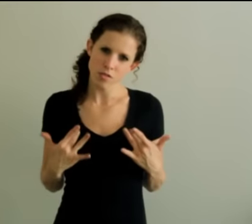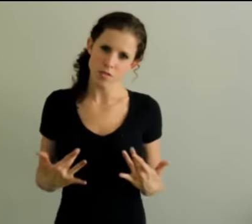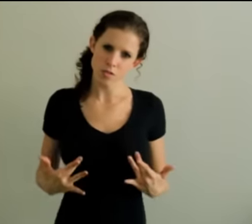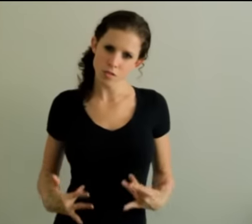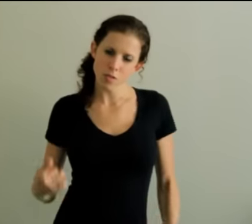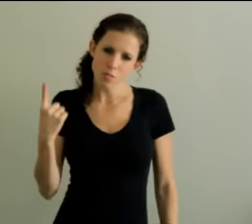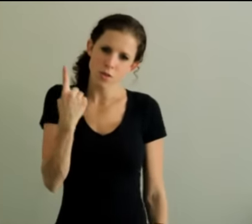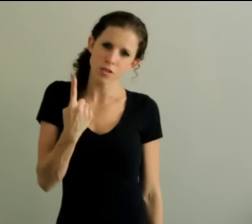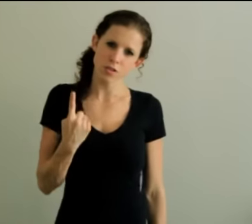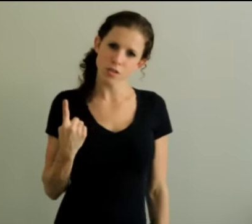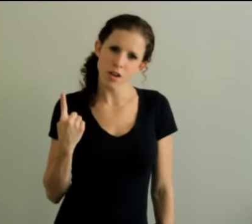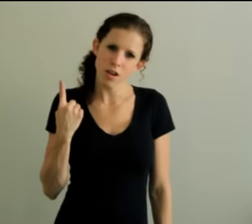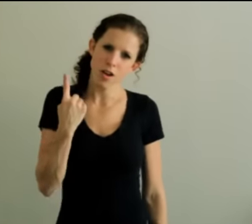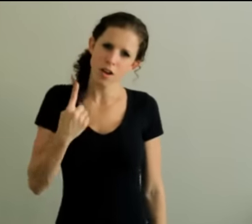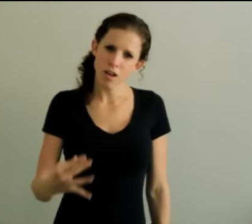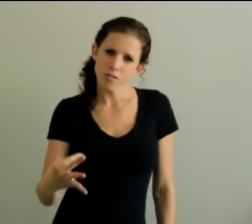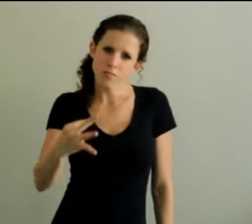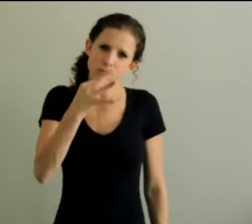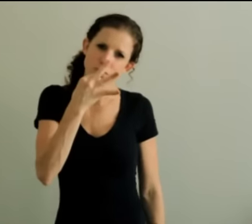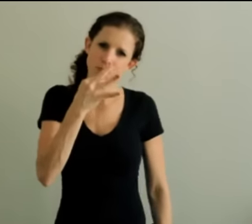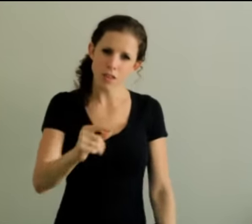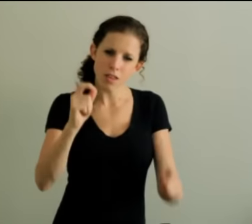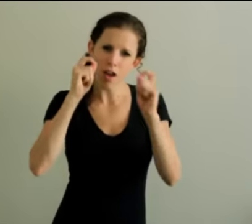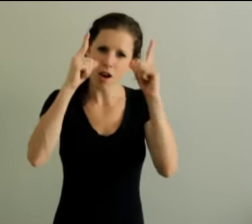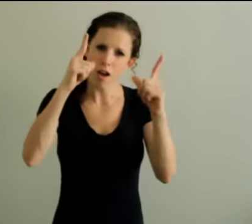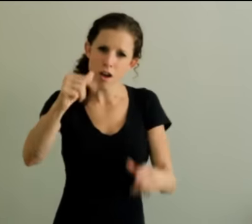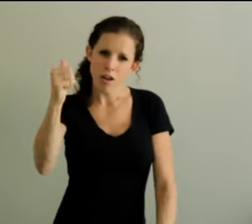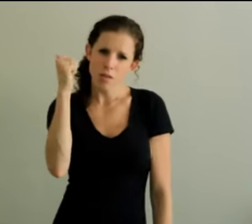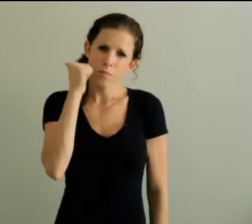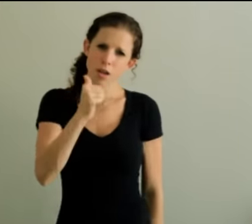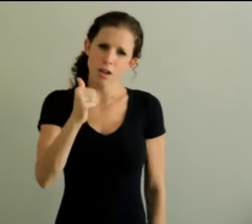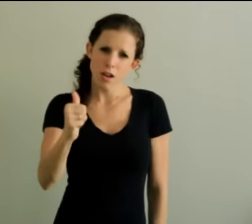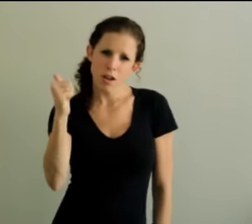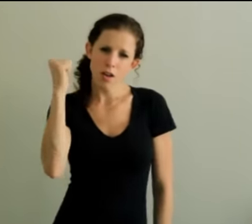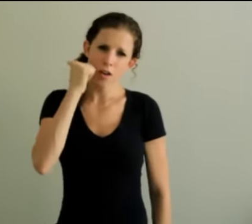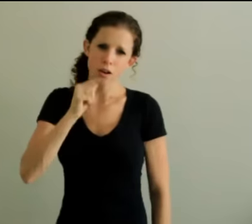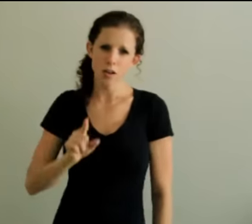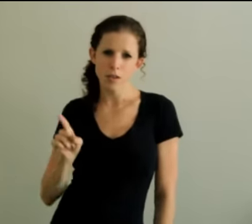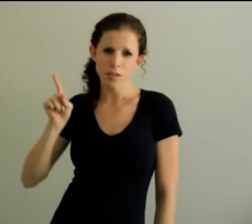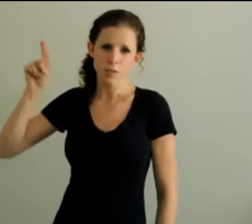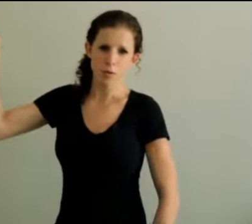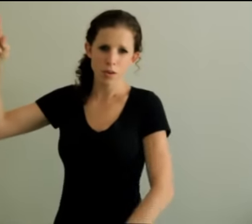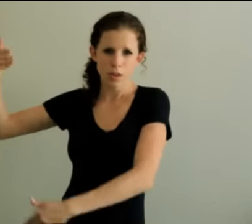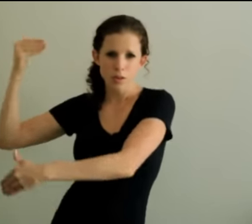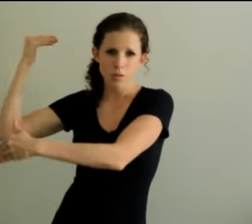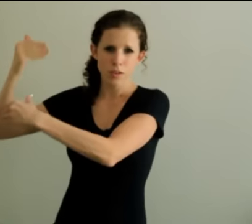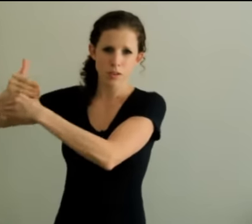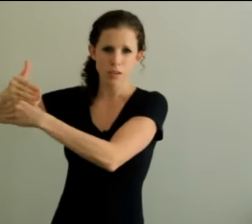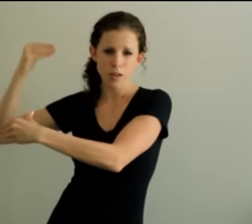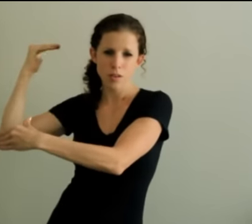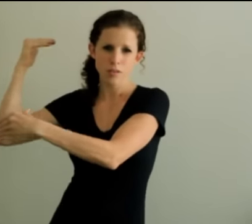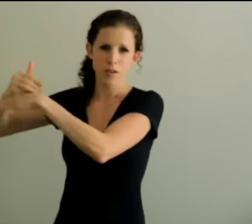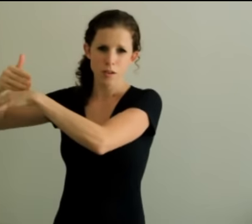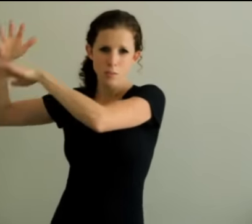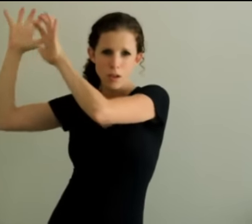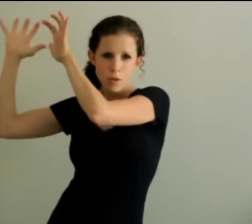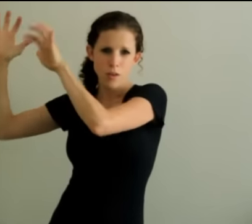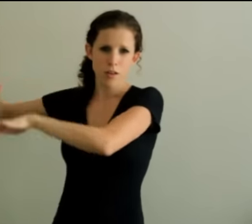don't know I'm wondering what I Got out of bed At all The morning rain clouds On my